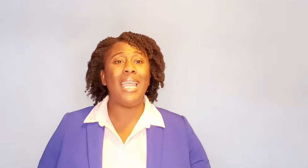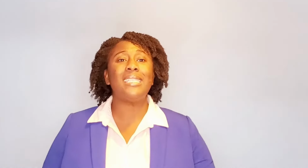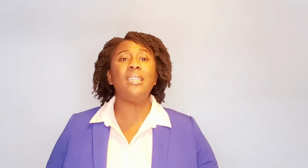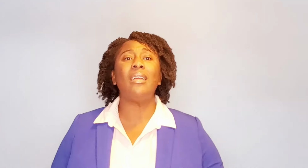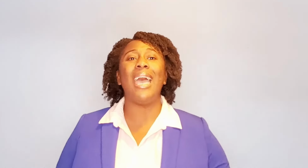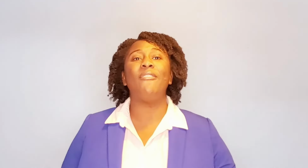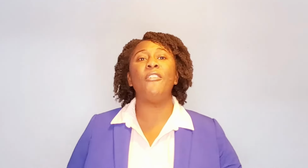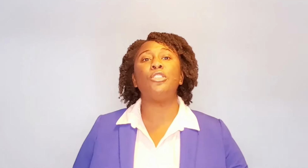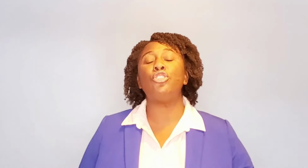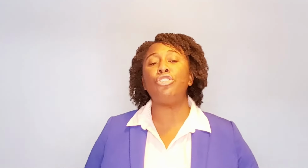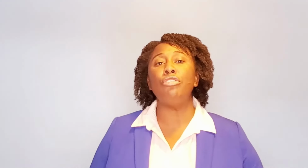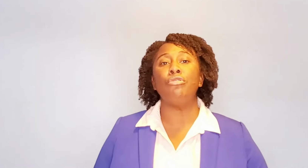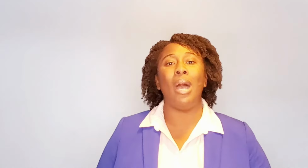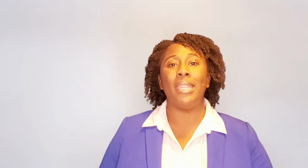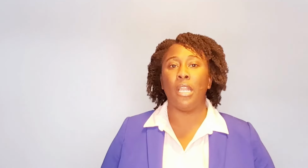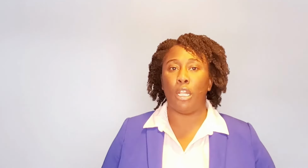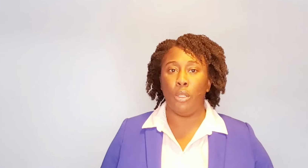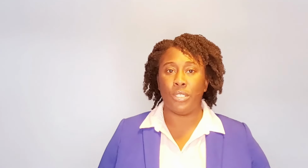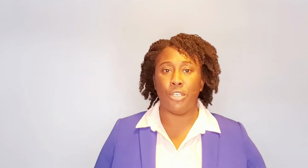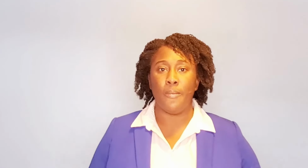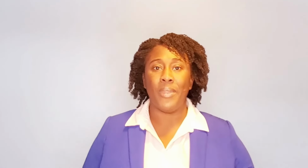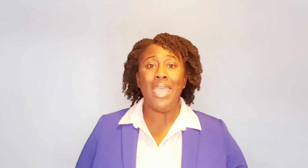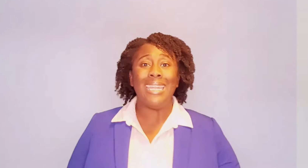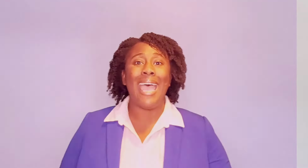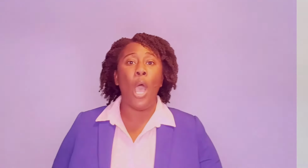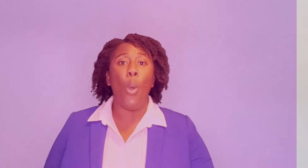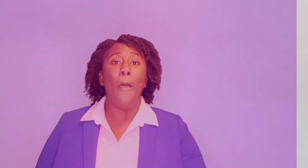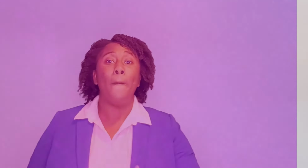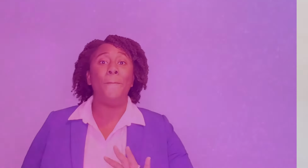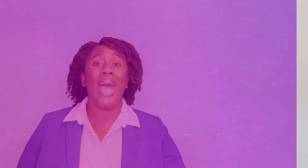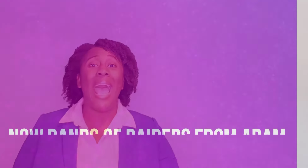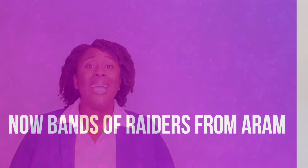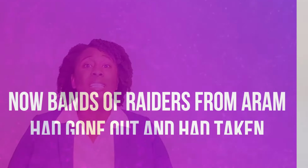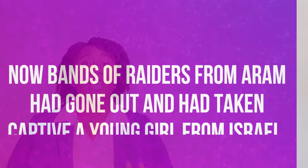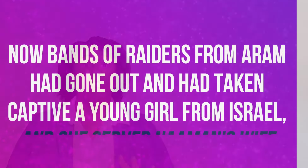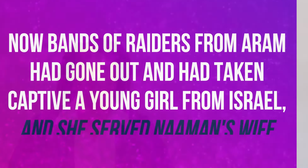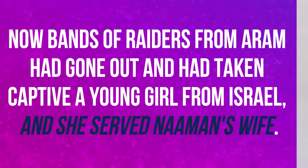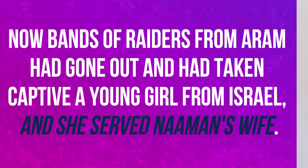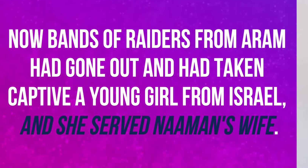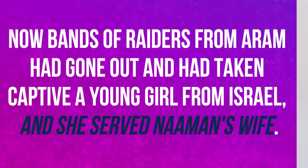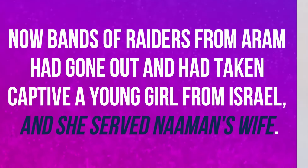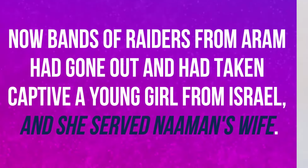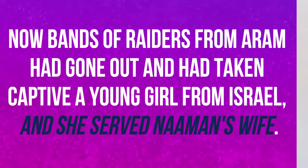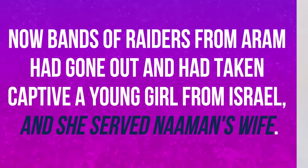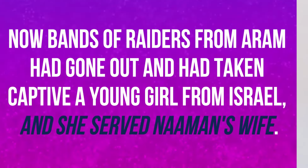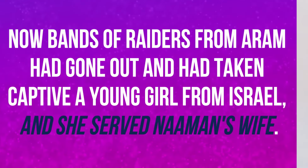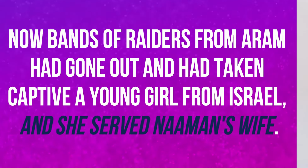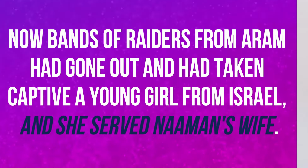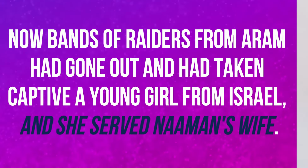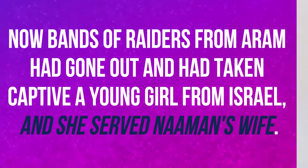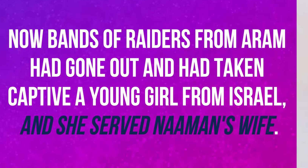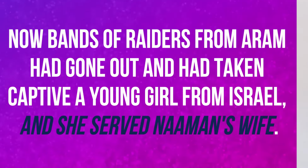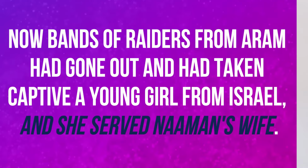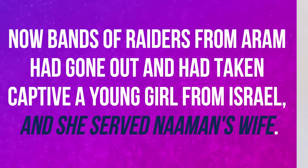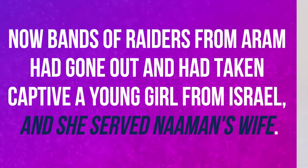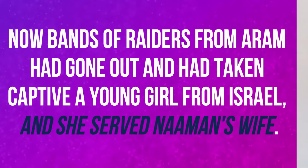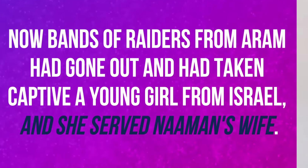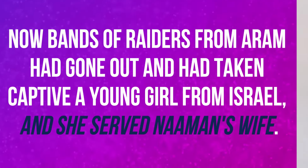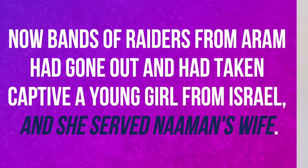look at verse 2 a little closer. "Now, bands of raiders from Aram had gone out and